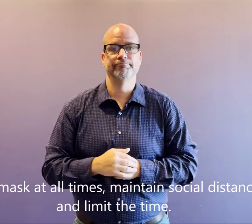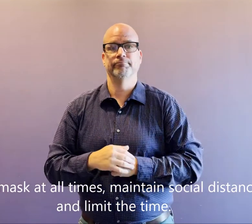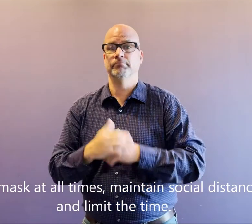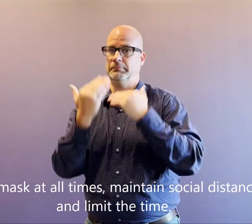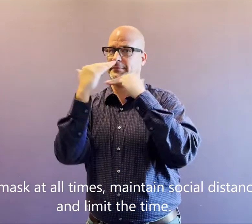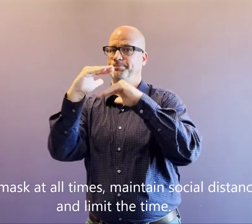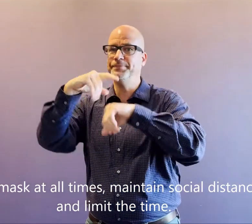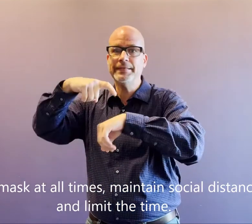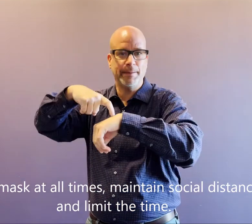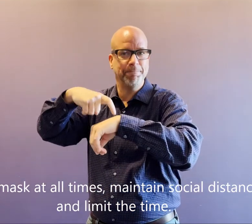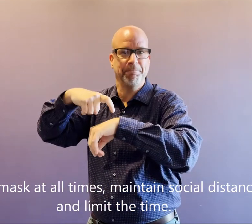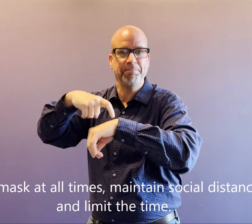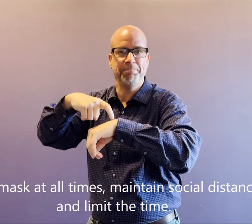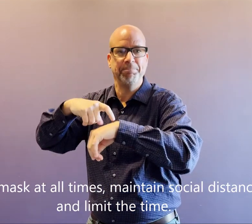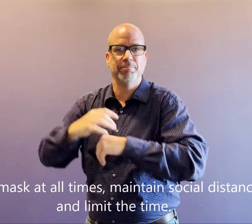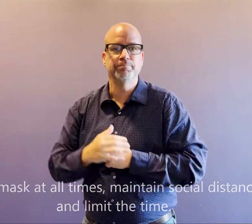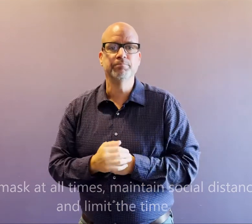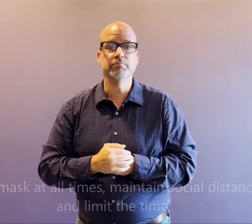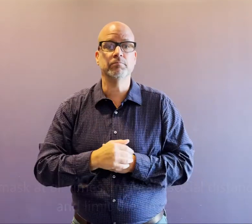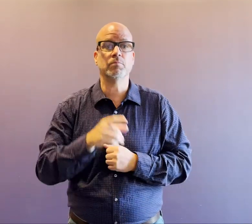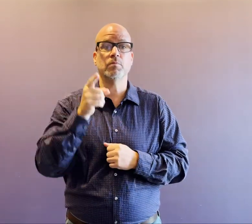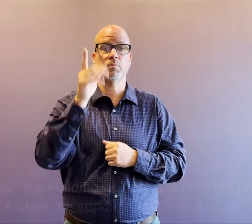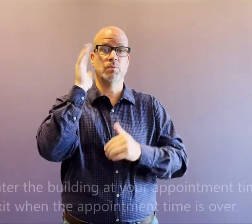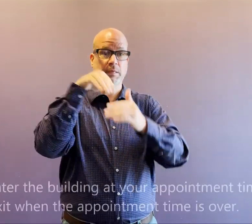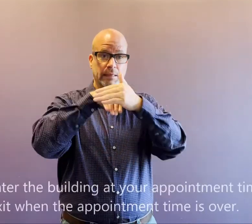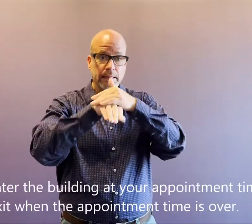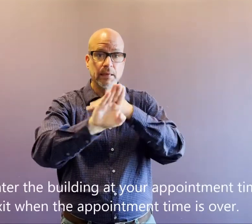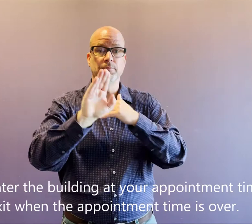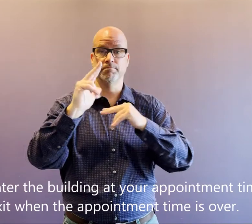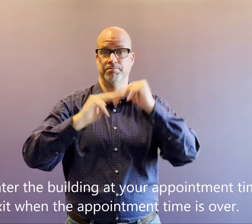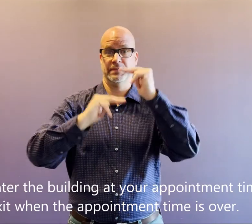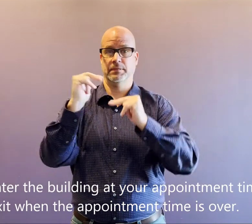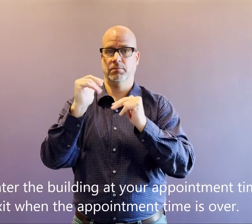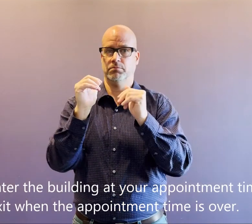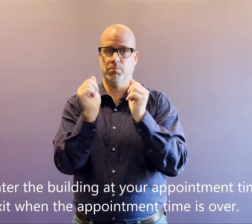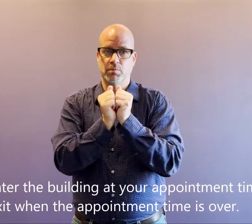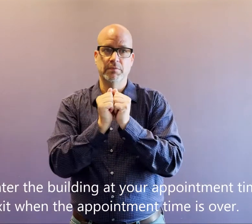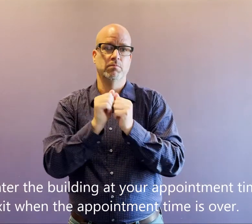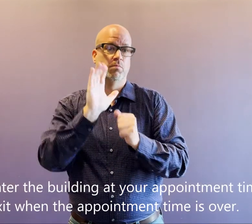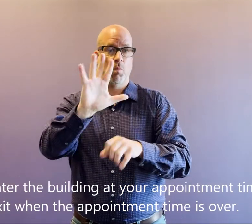wear a mask at all times, maintain social distancing, and limit the time.